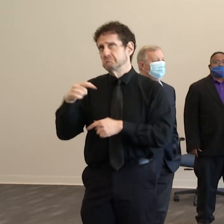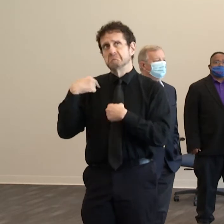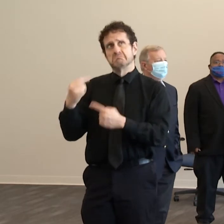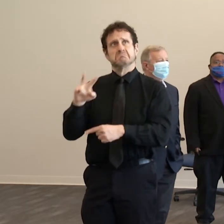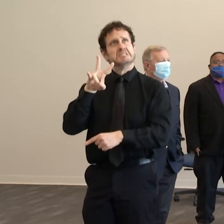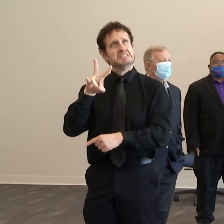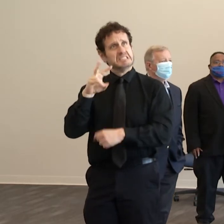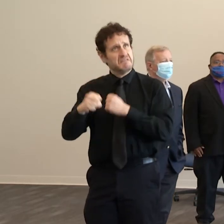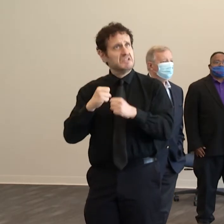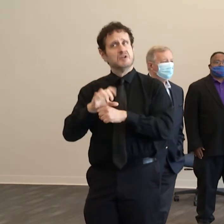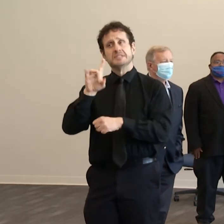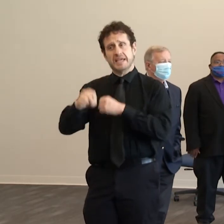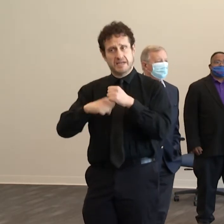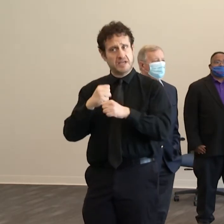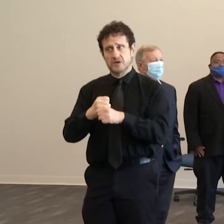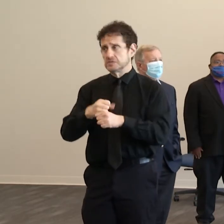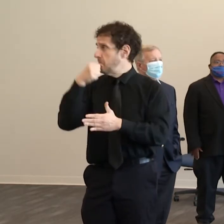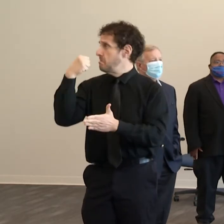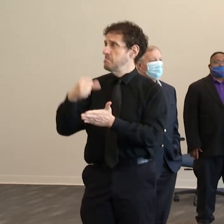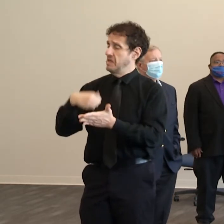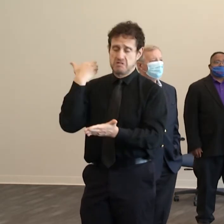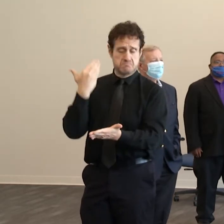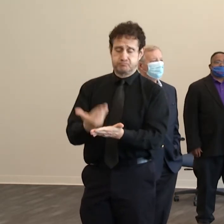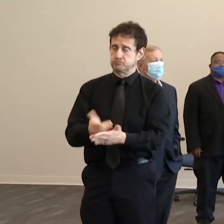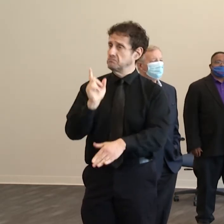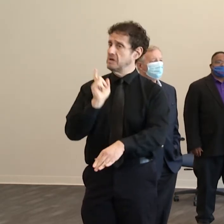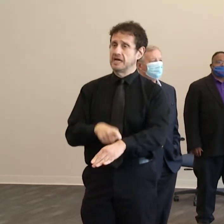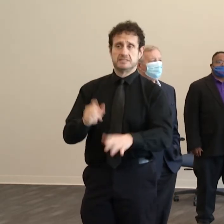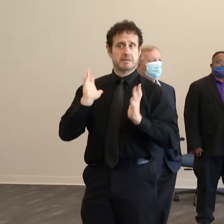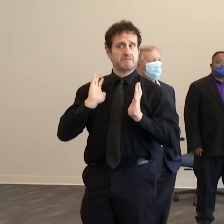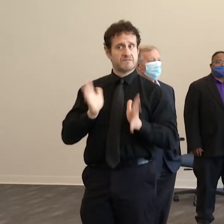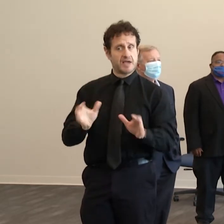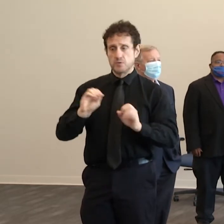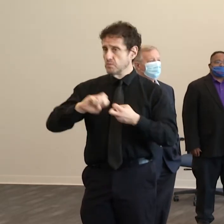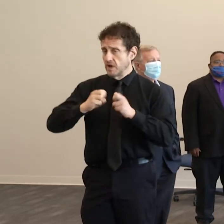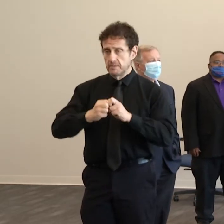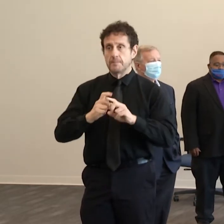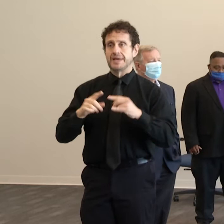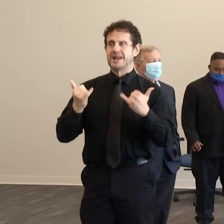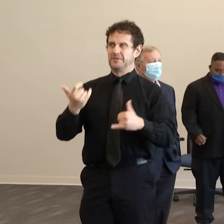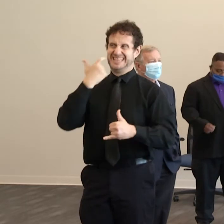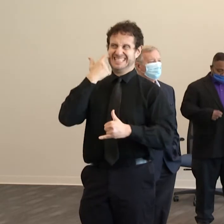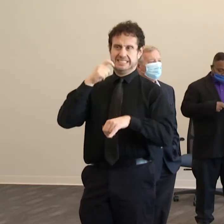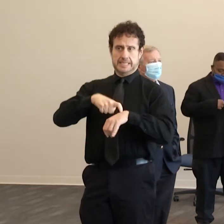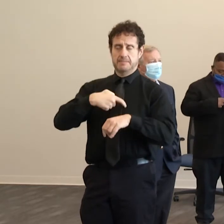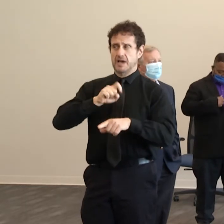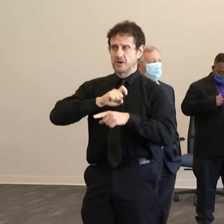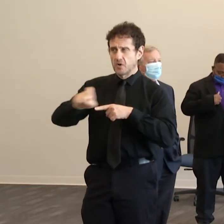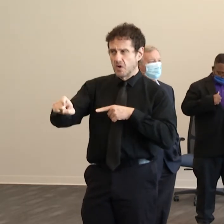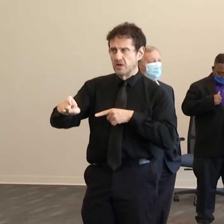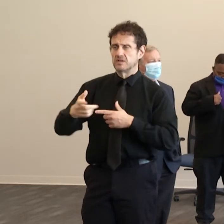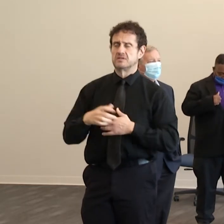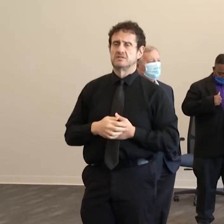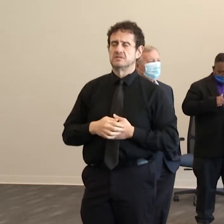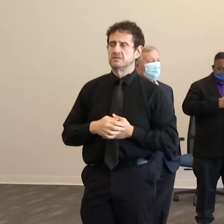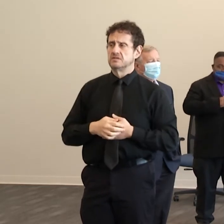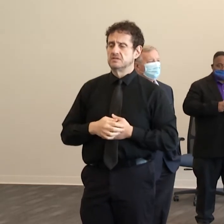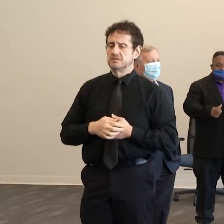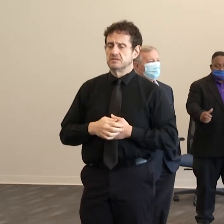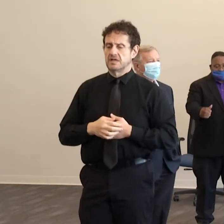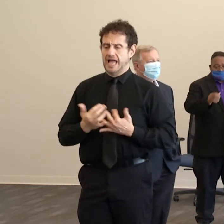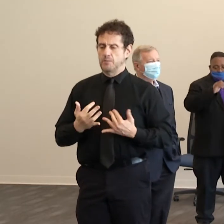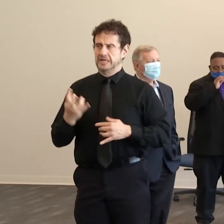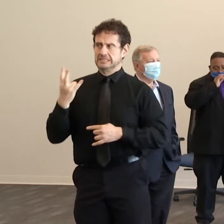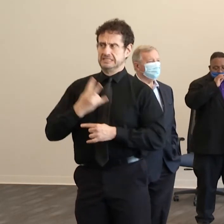order. Never had a problem. But this particular time I called, and after about 7, 8